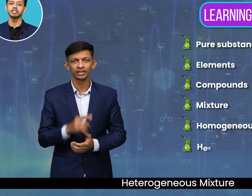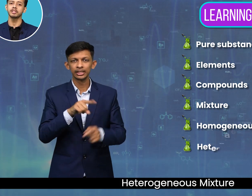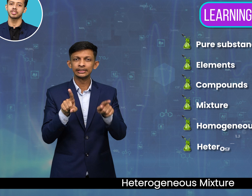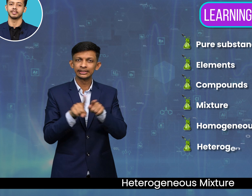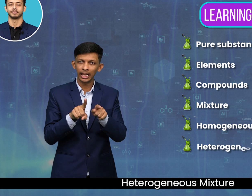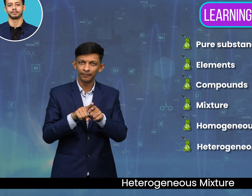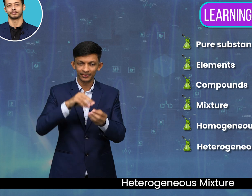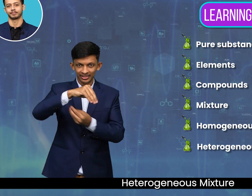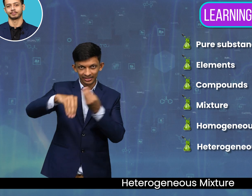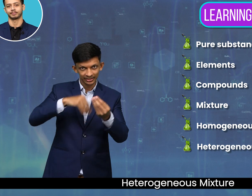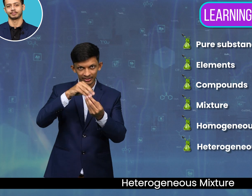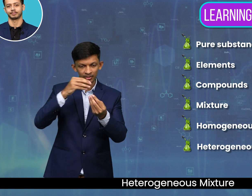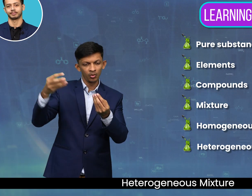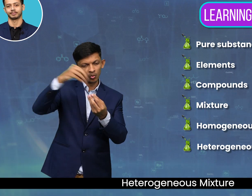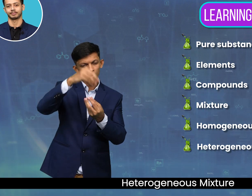heterogeneous mixture.